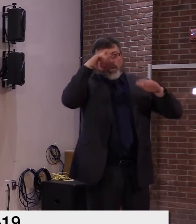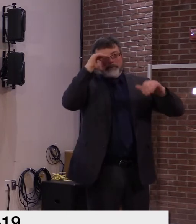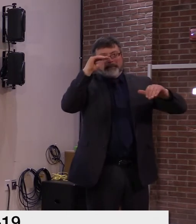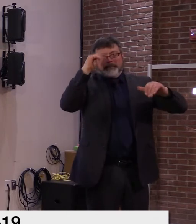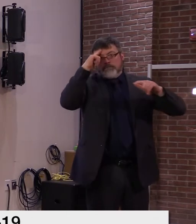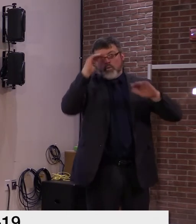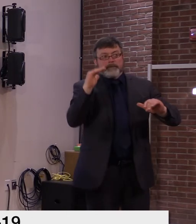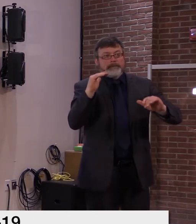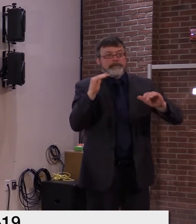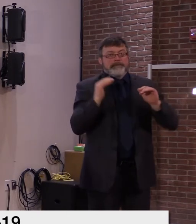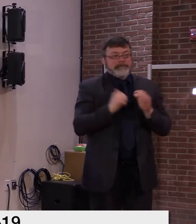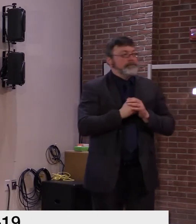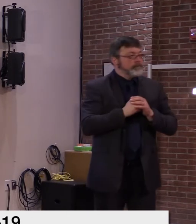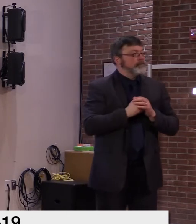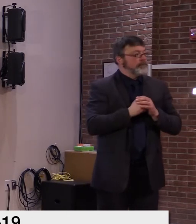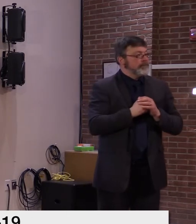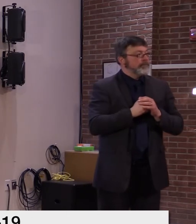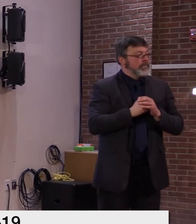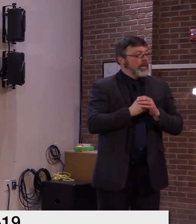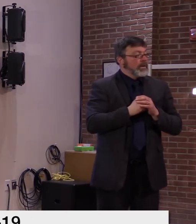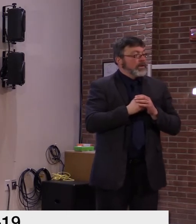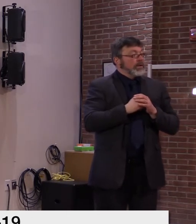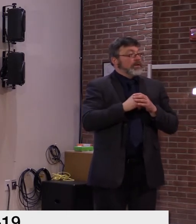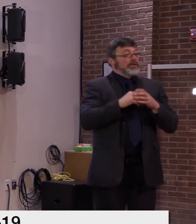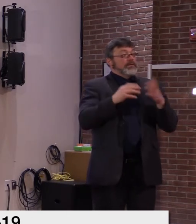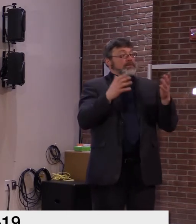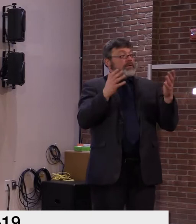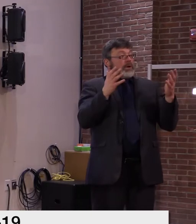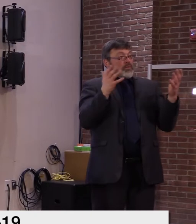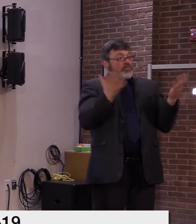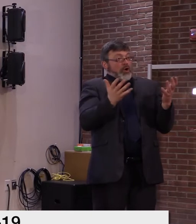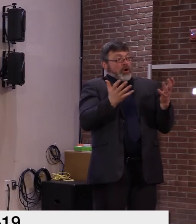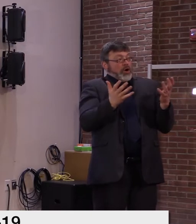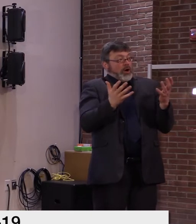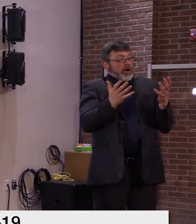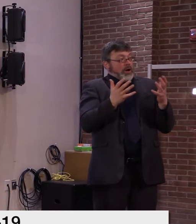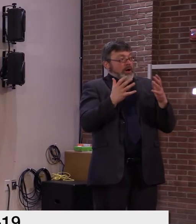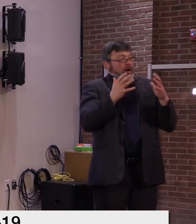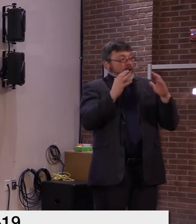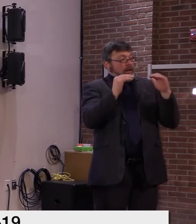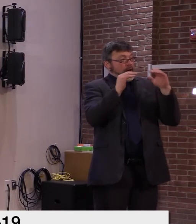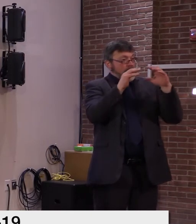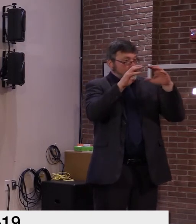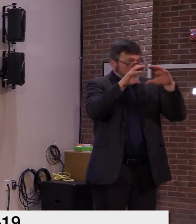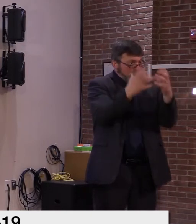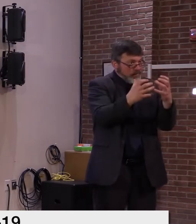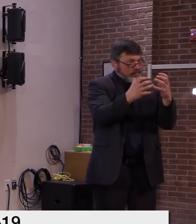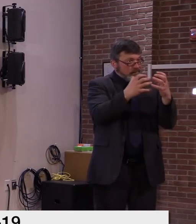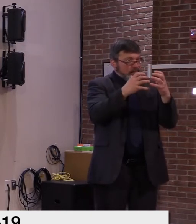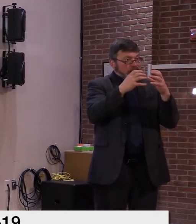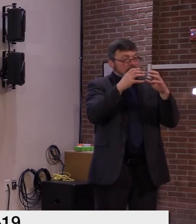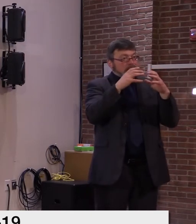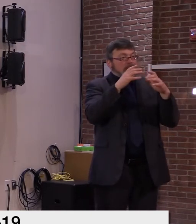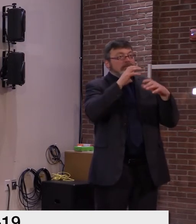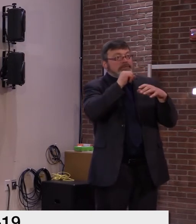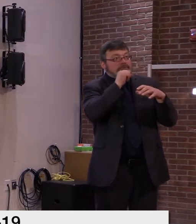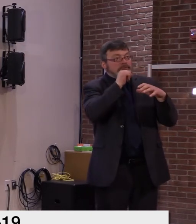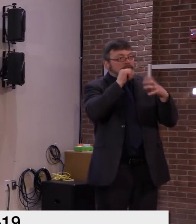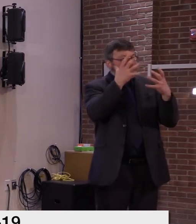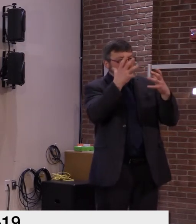of the strategy will be, but we want to obtain a sense and interest among school staff and childcare providers to inform our